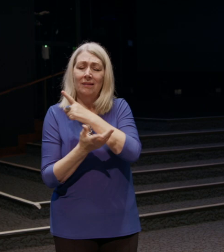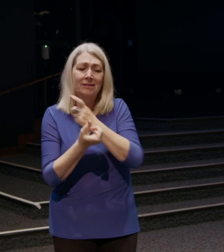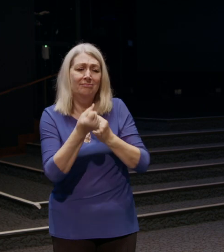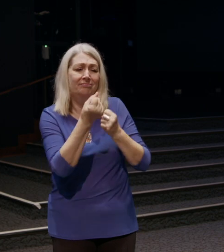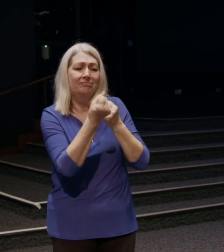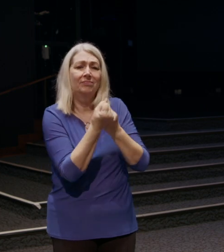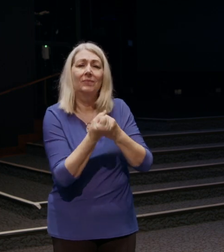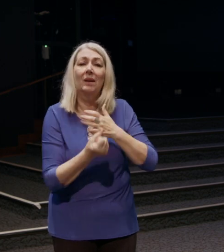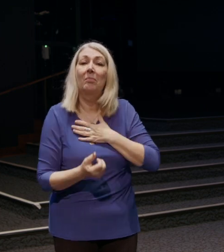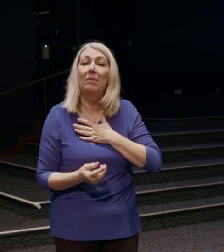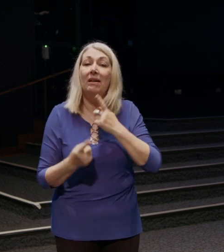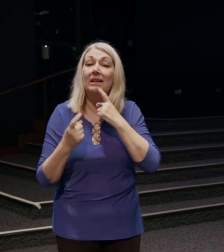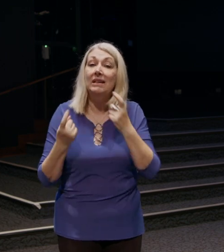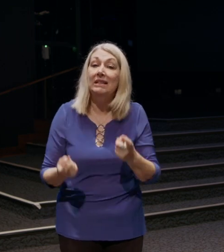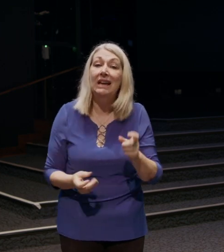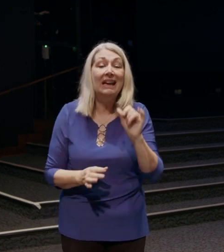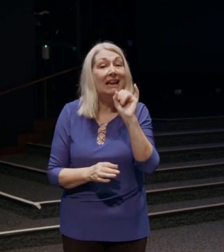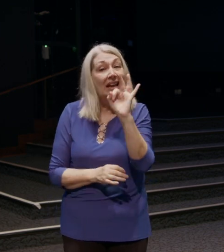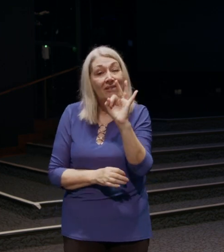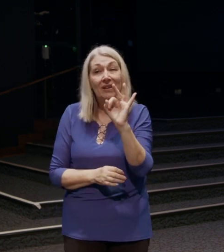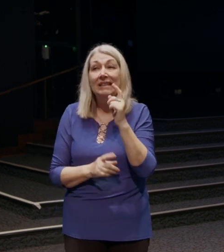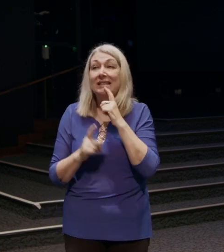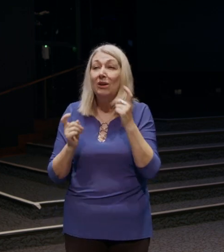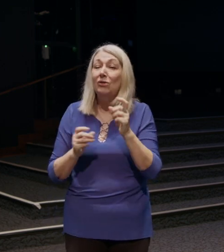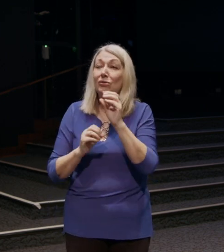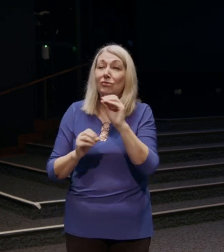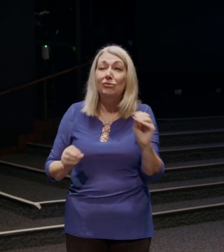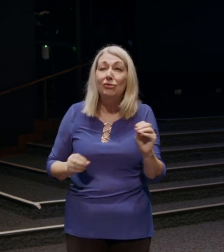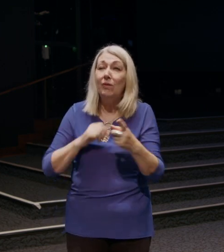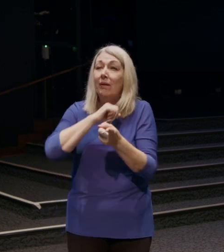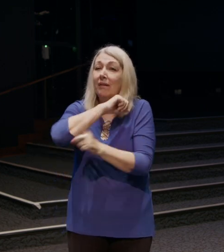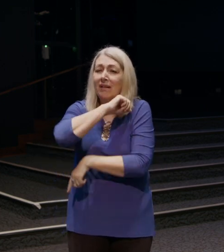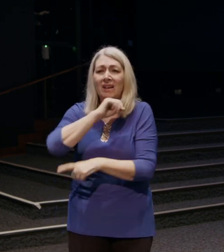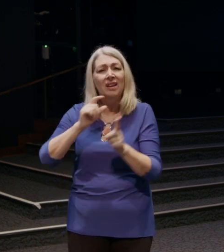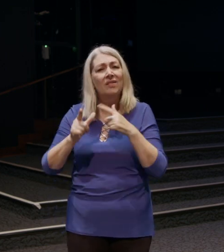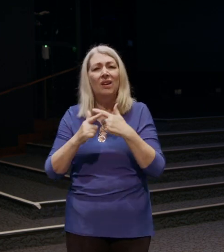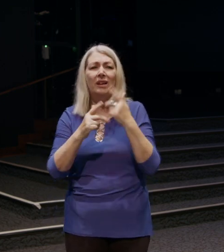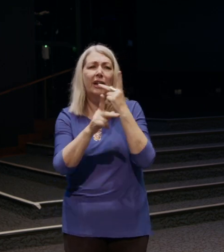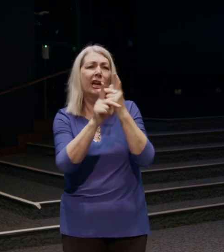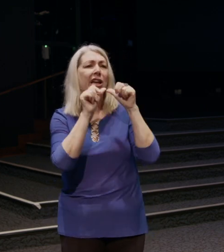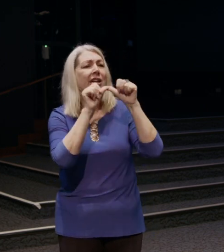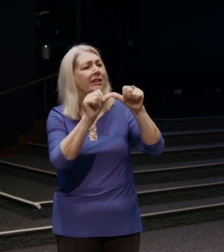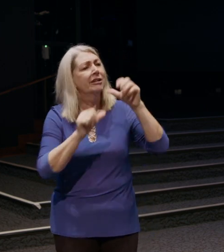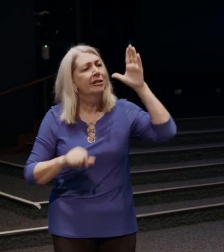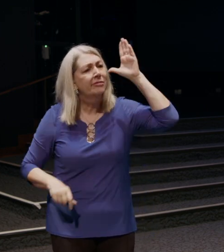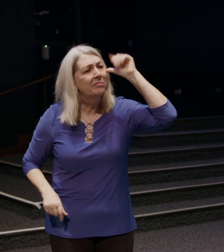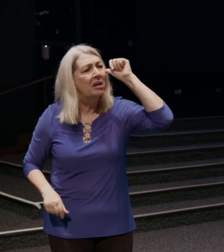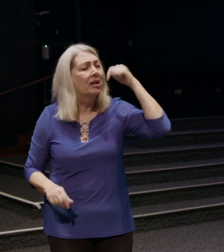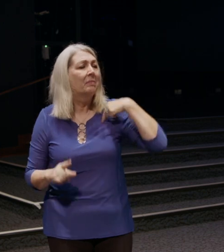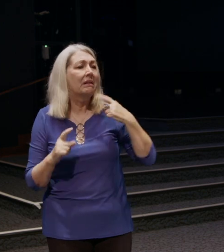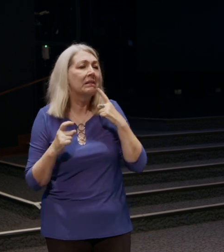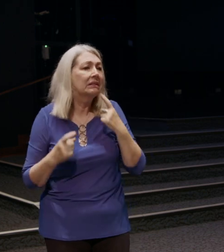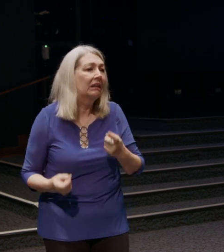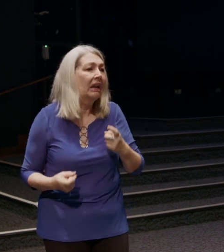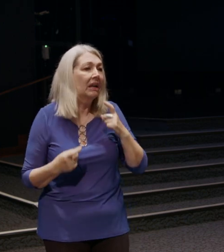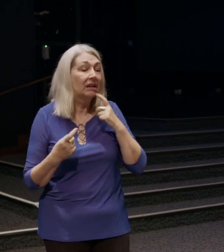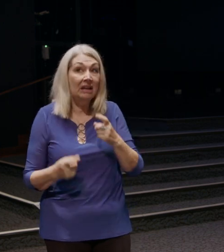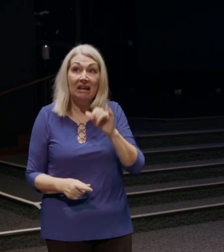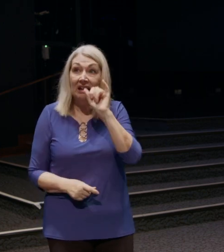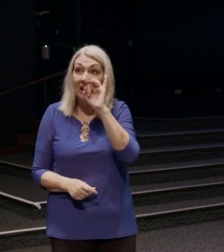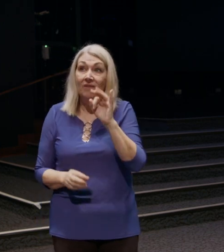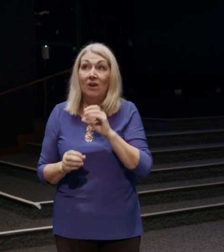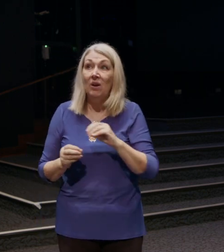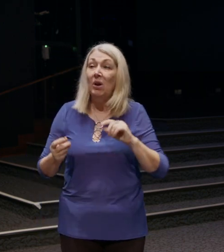has no price, then sin on, baby. If sin brings no pain, then I'm going to do whatever